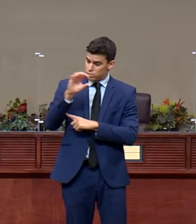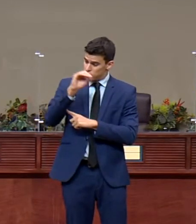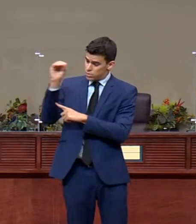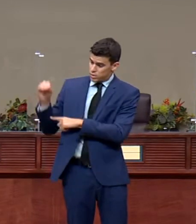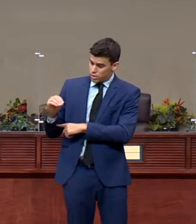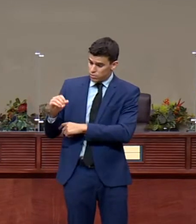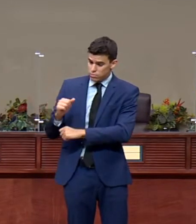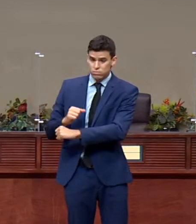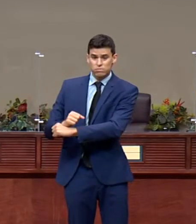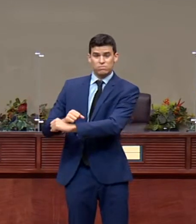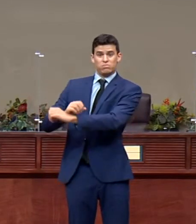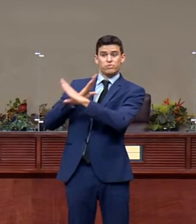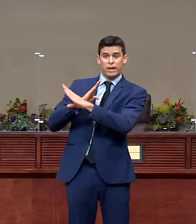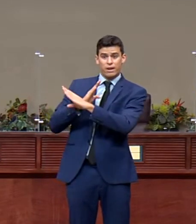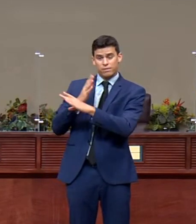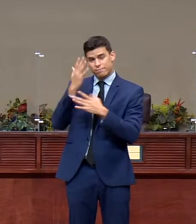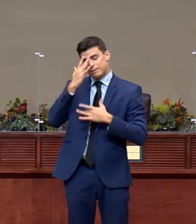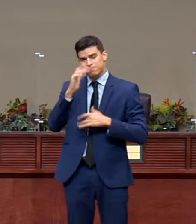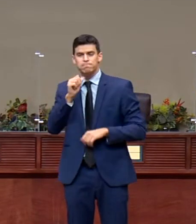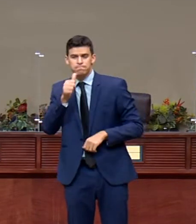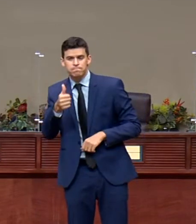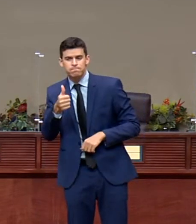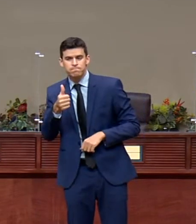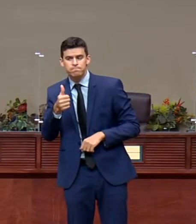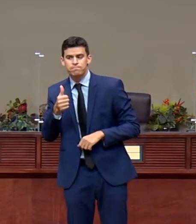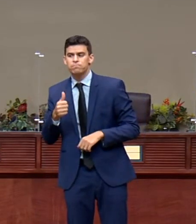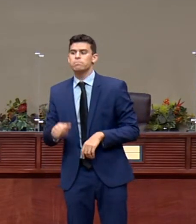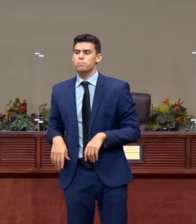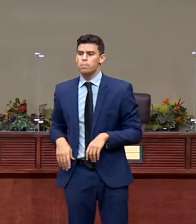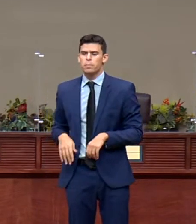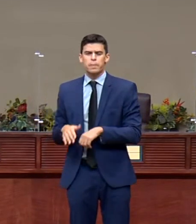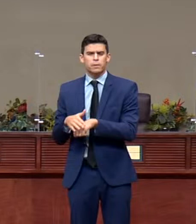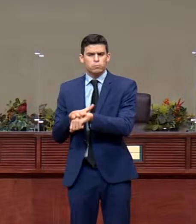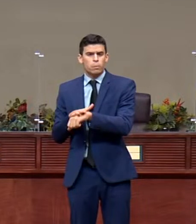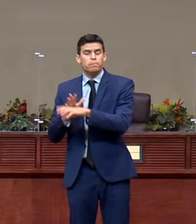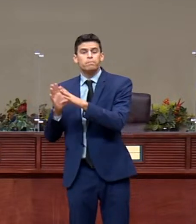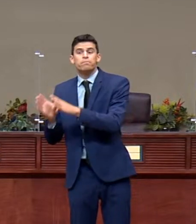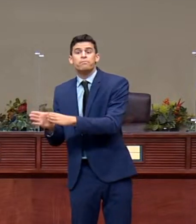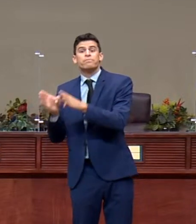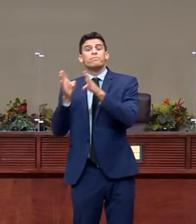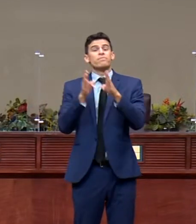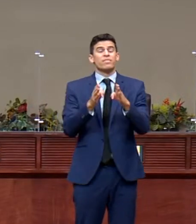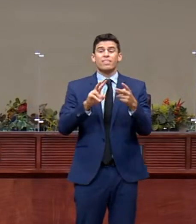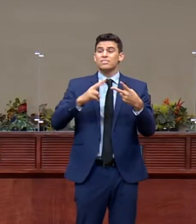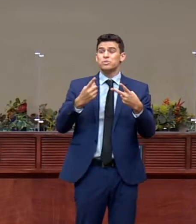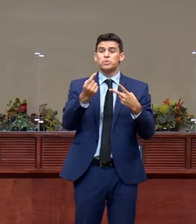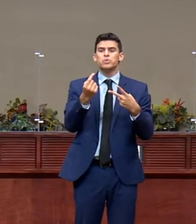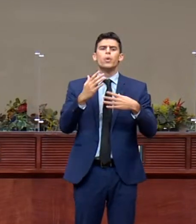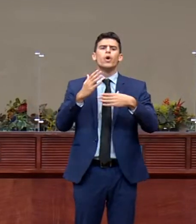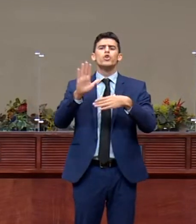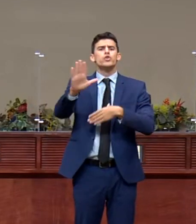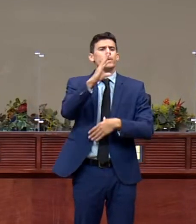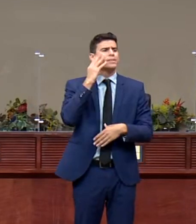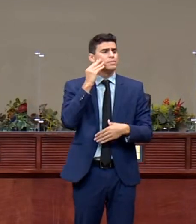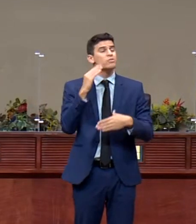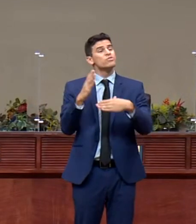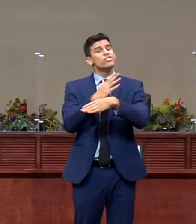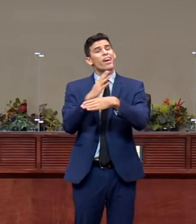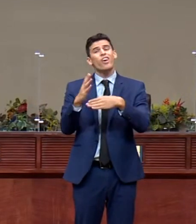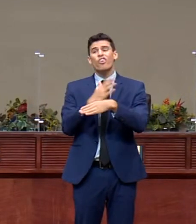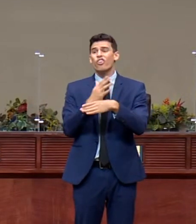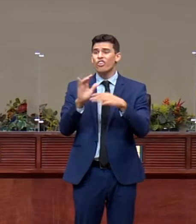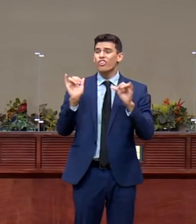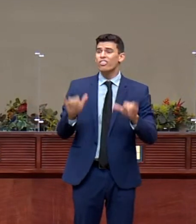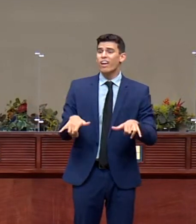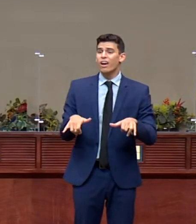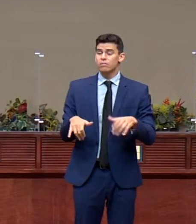disease. But the other thing is, share your experience. Dr. Kadia is going to share a little bit with you about what